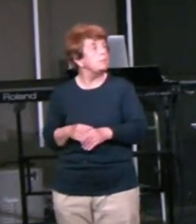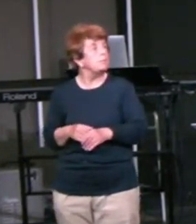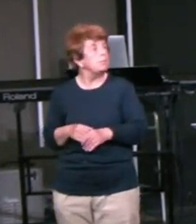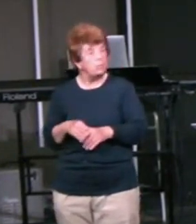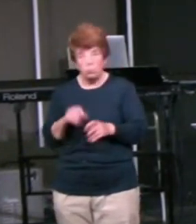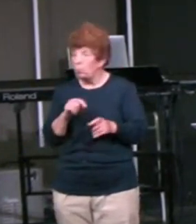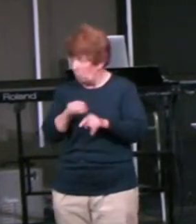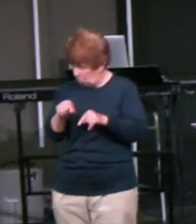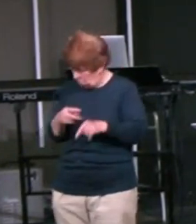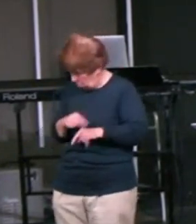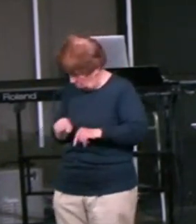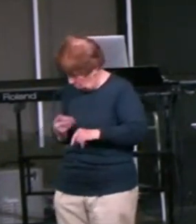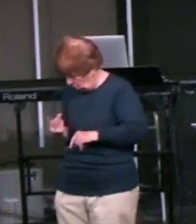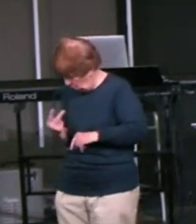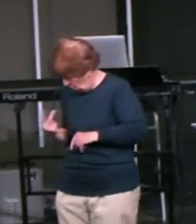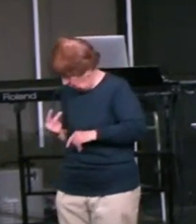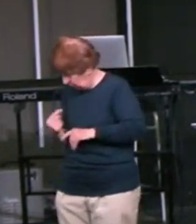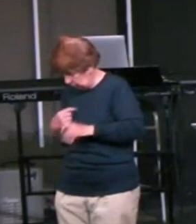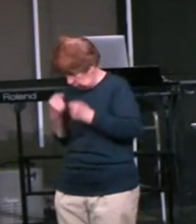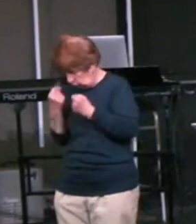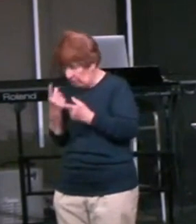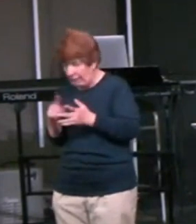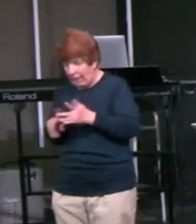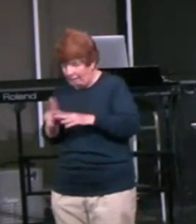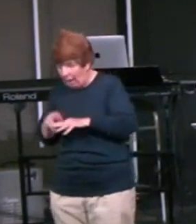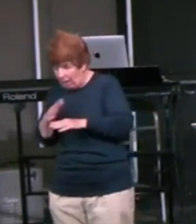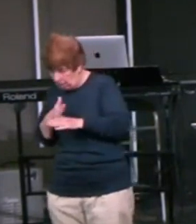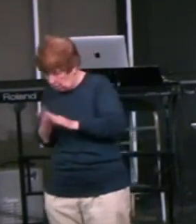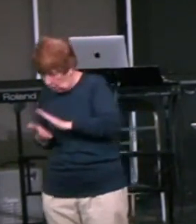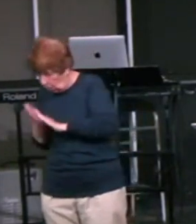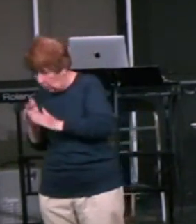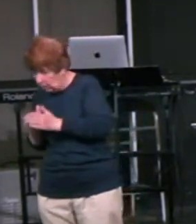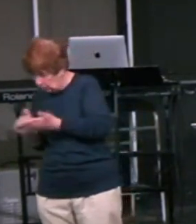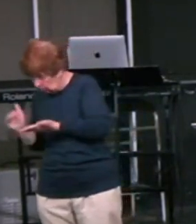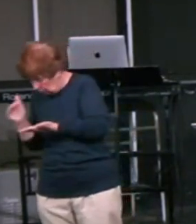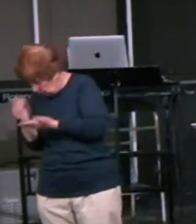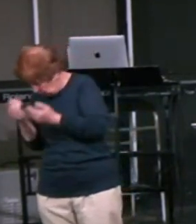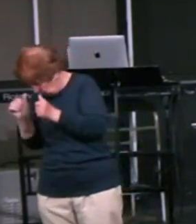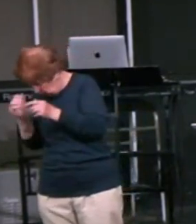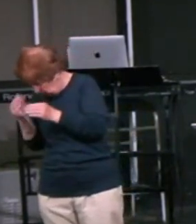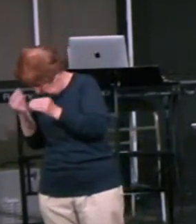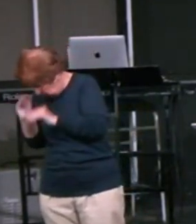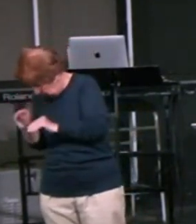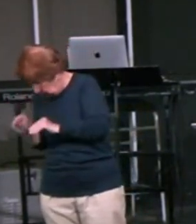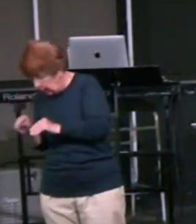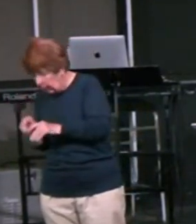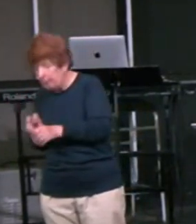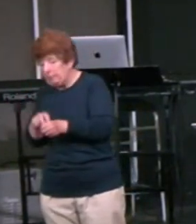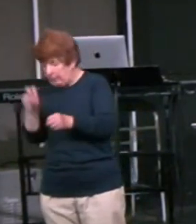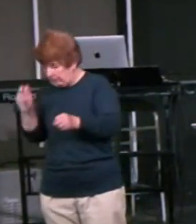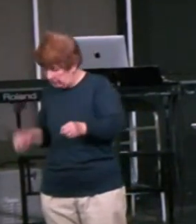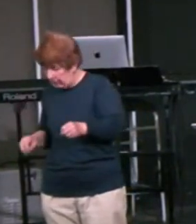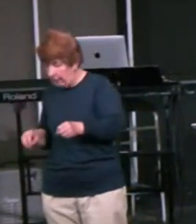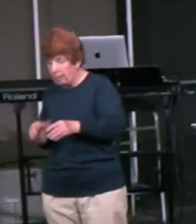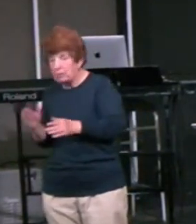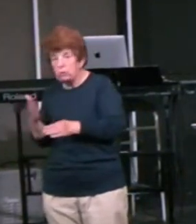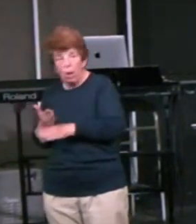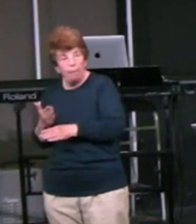But we realised that if I go into college to train, that means stepping out of my job.